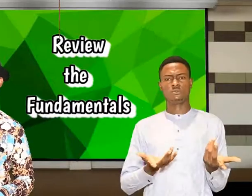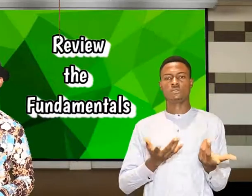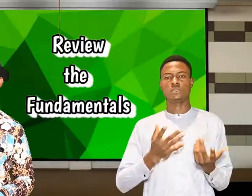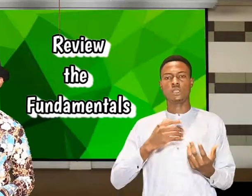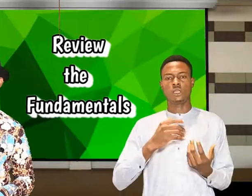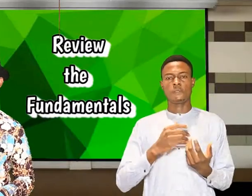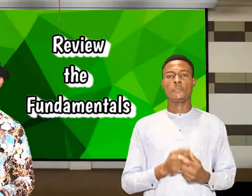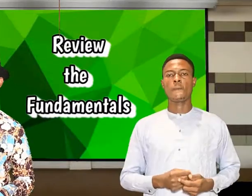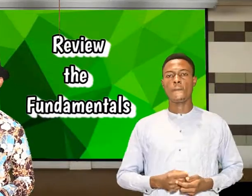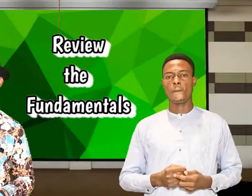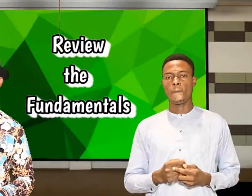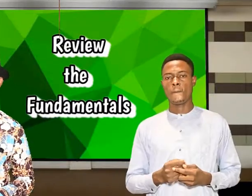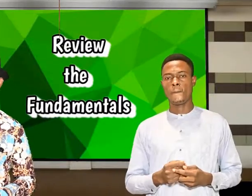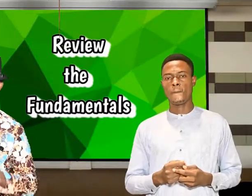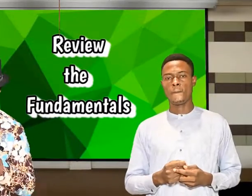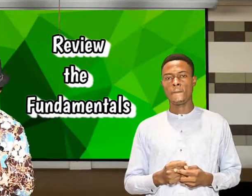desperate.